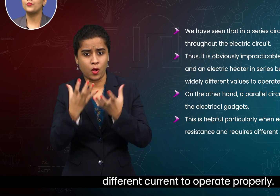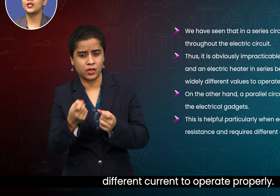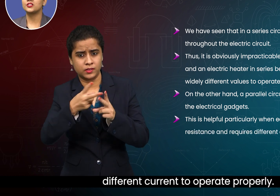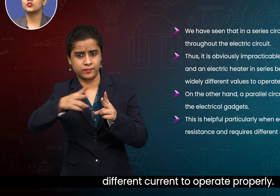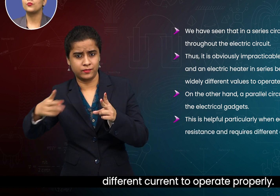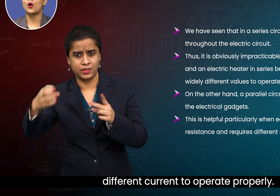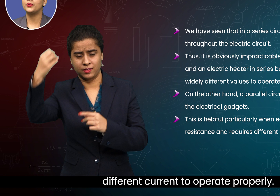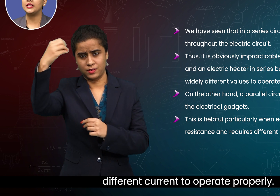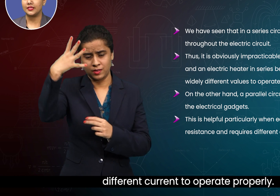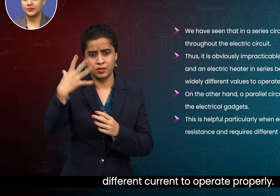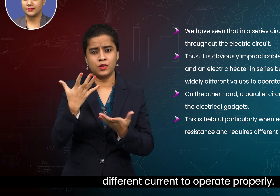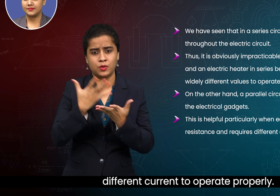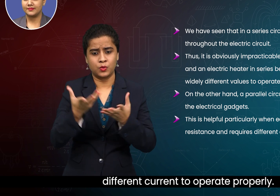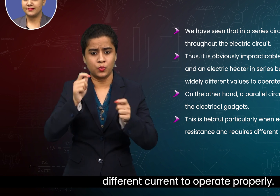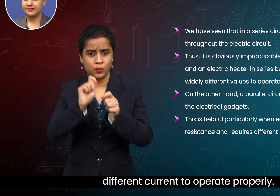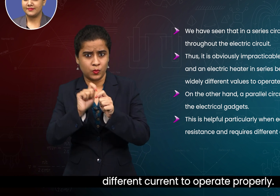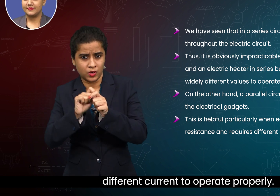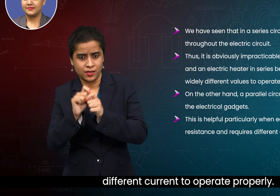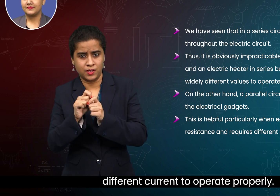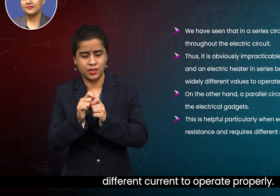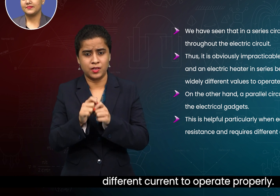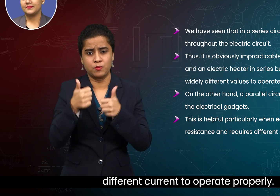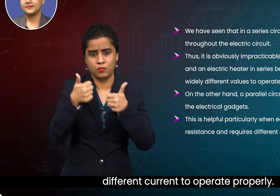to operate properly.